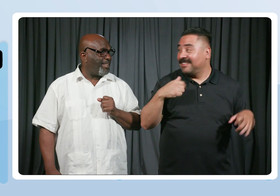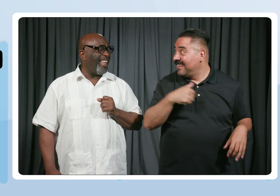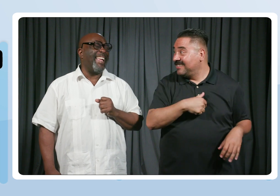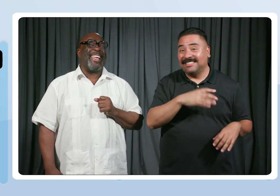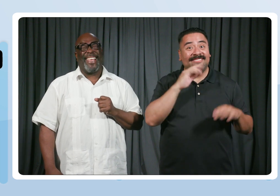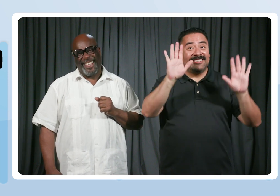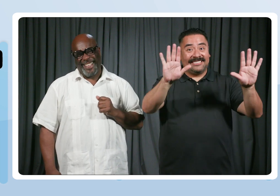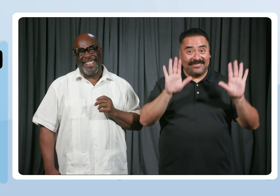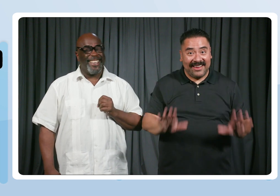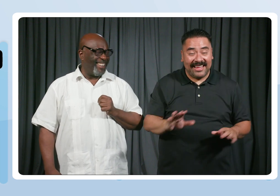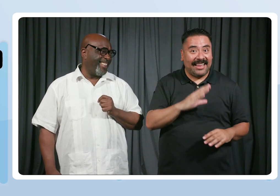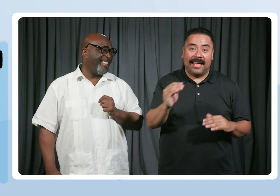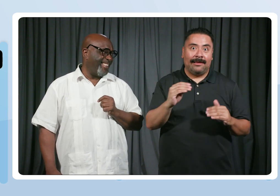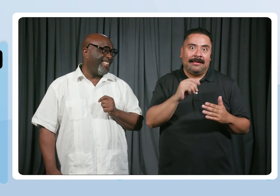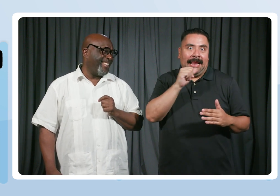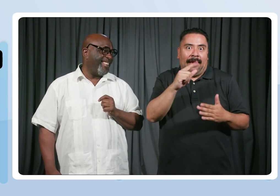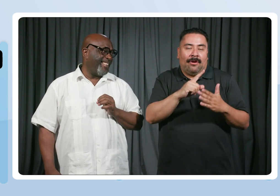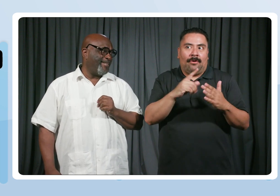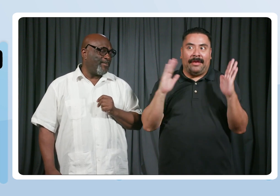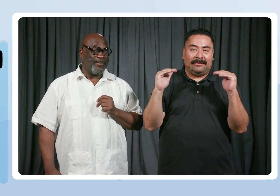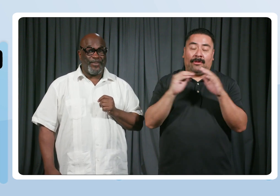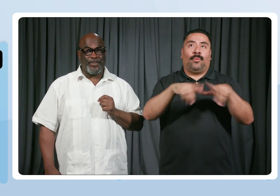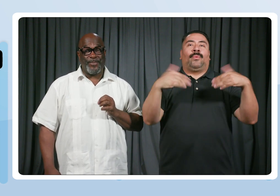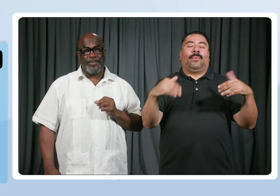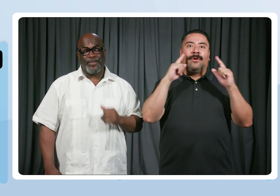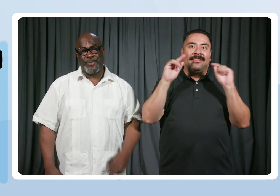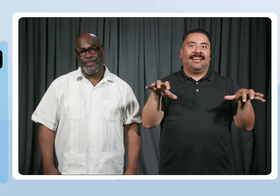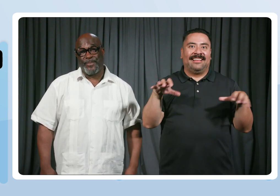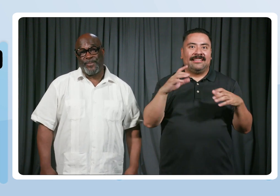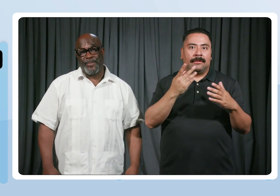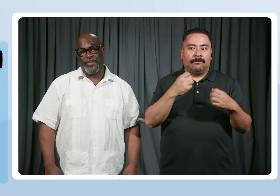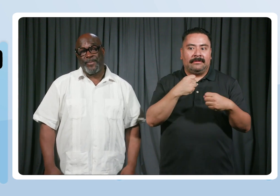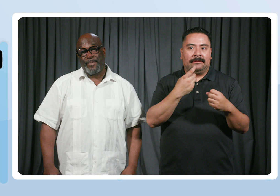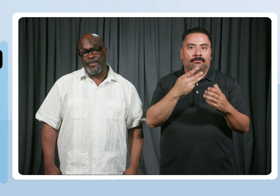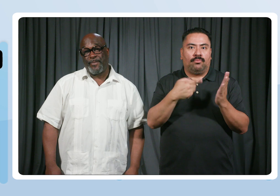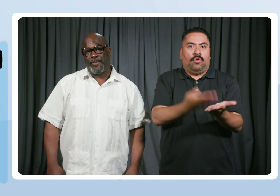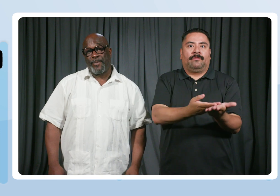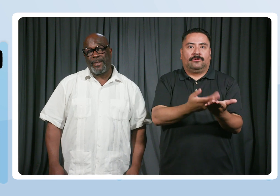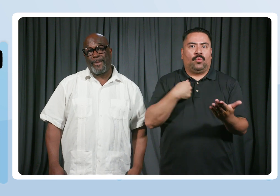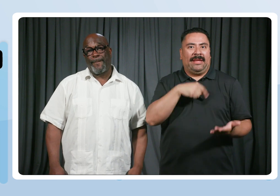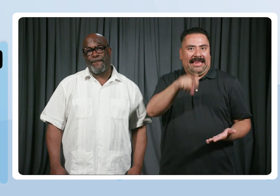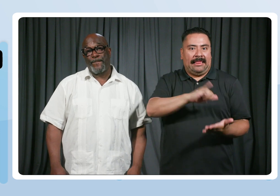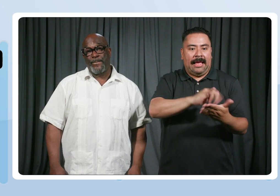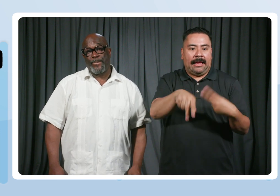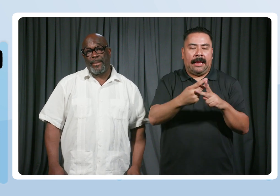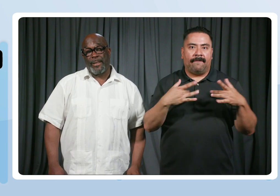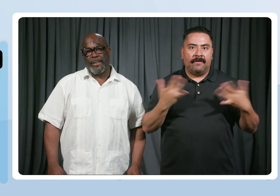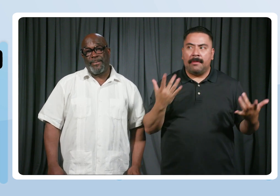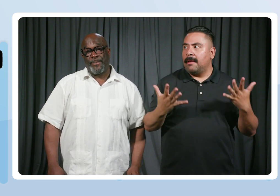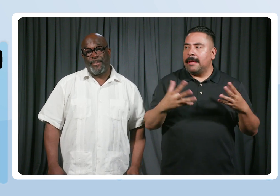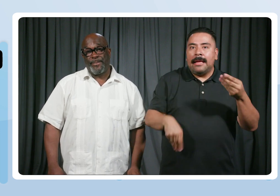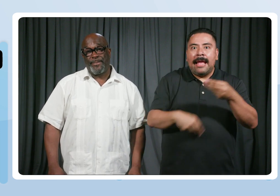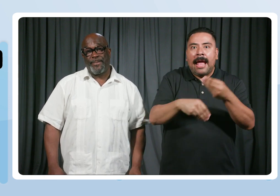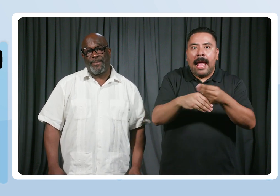was great. You know, it was beyond what we expected. And so that just shows that things like this are needed. And so wanting to expand maybe what that looks